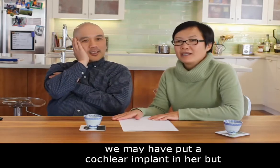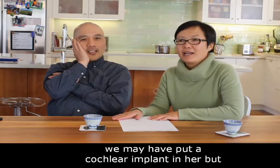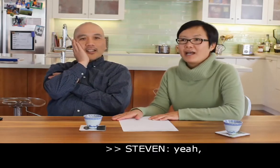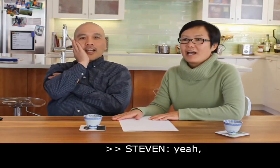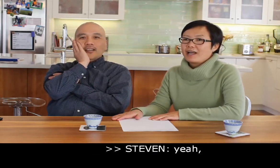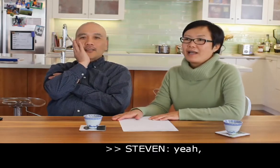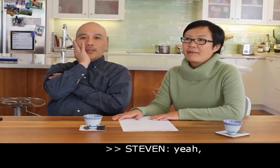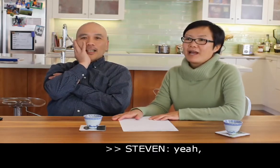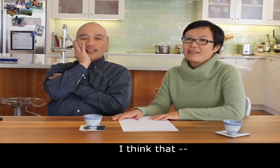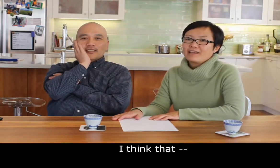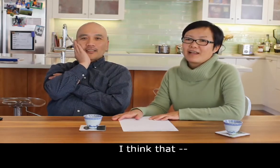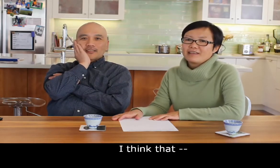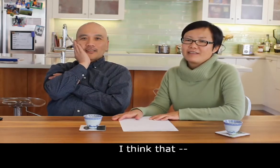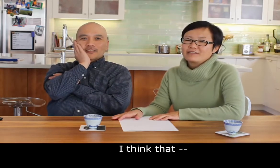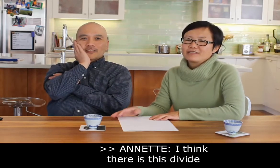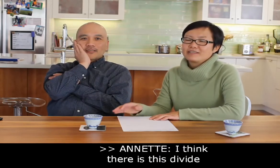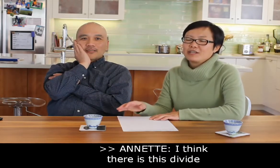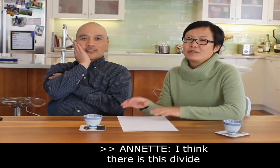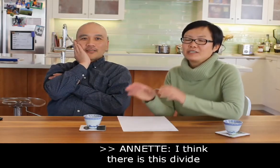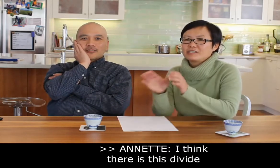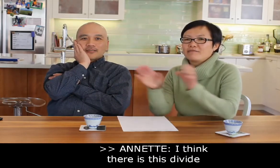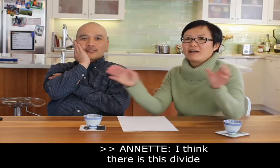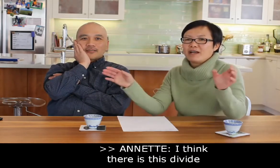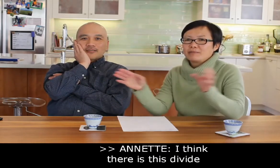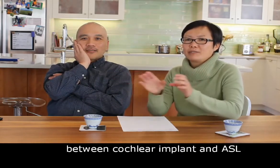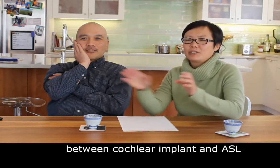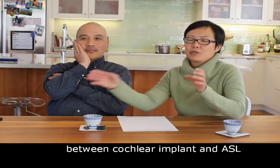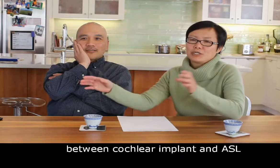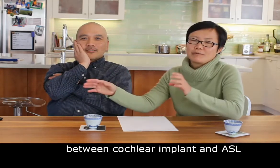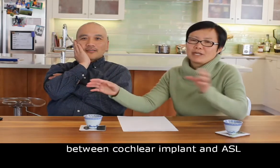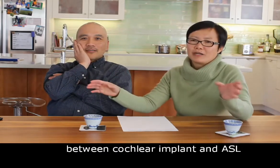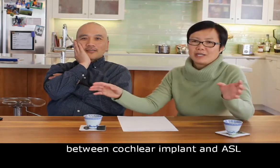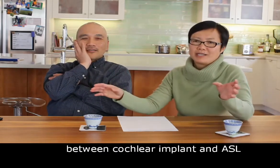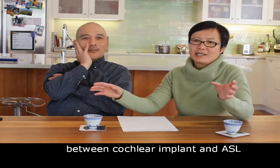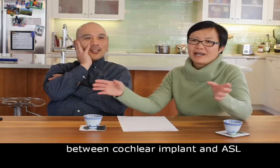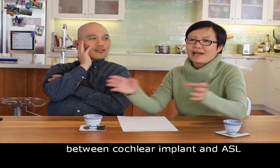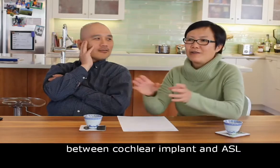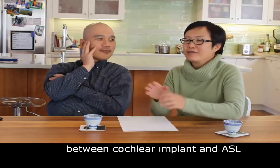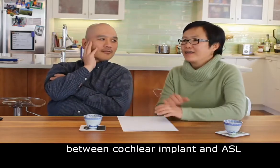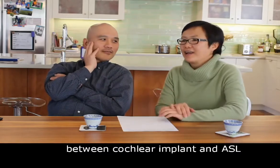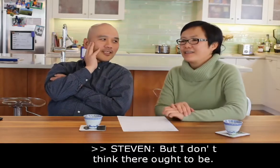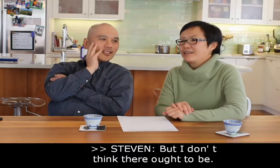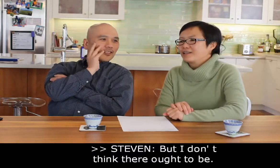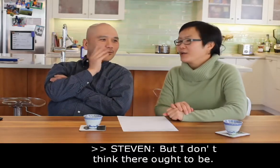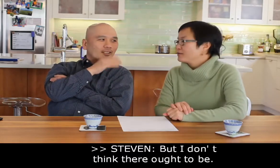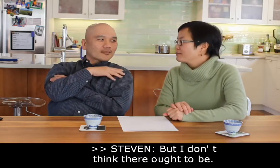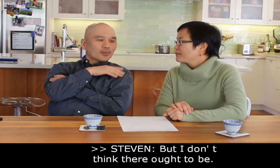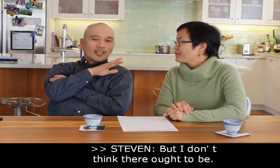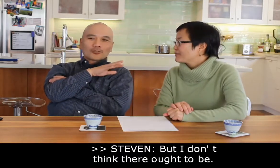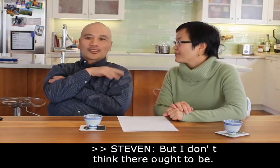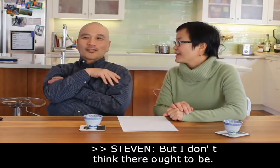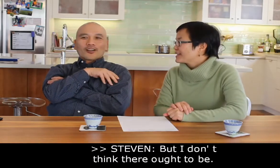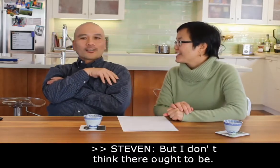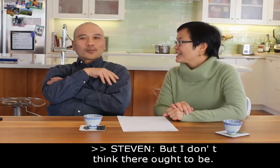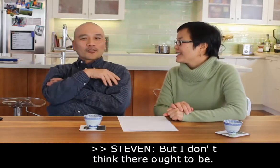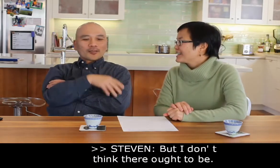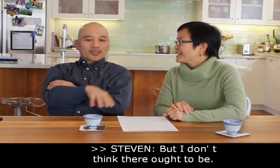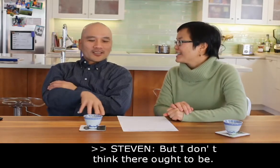yeah, I think there's this divide between cochlear implant or ASL. Well, but I don't think there ought to be, right? Because I